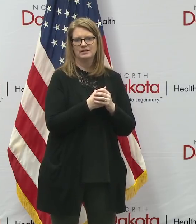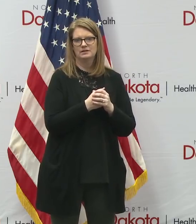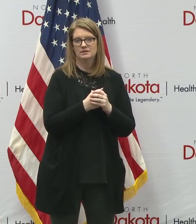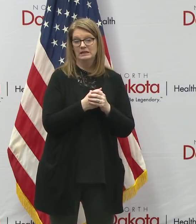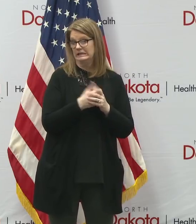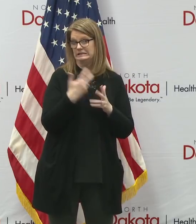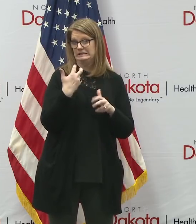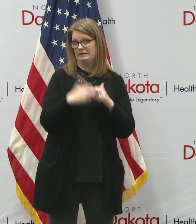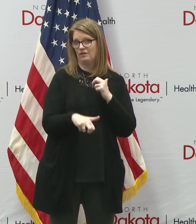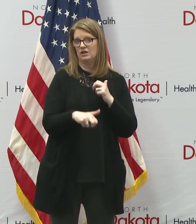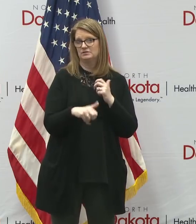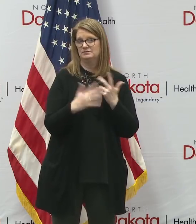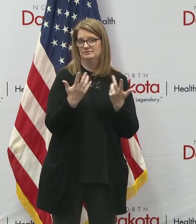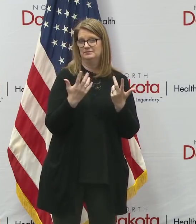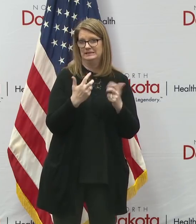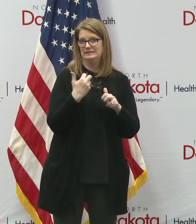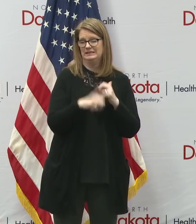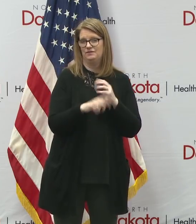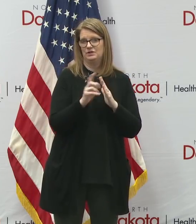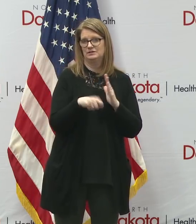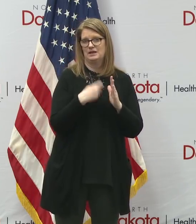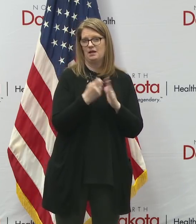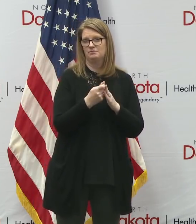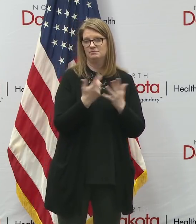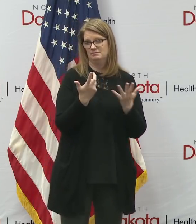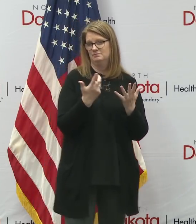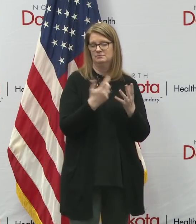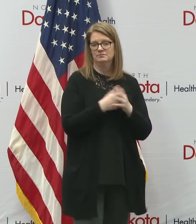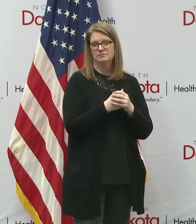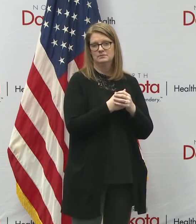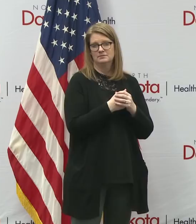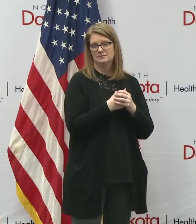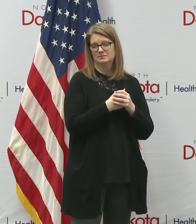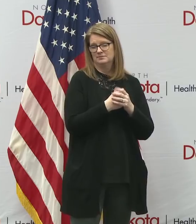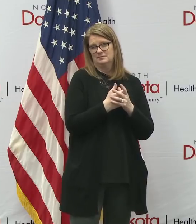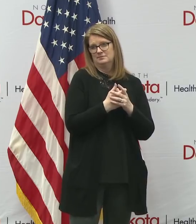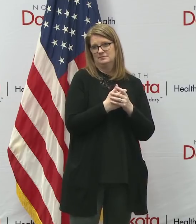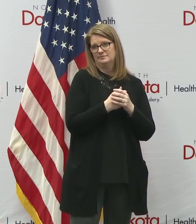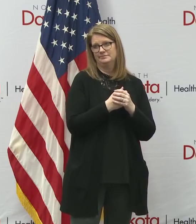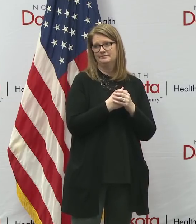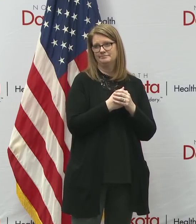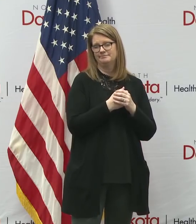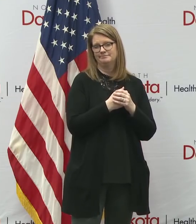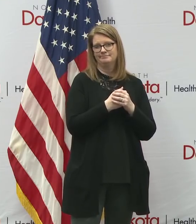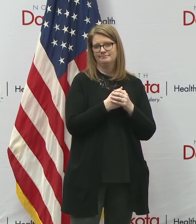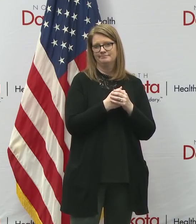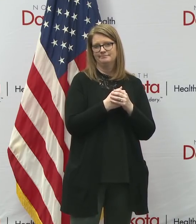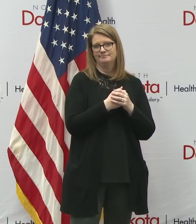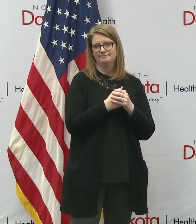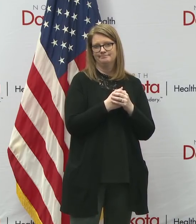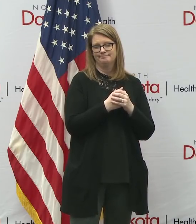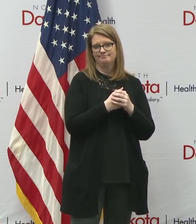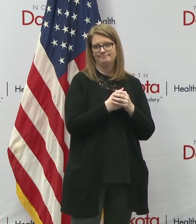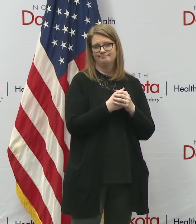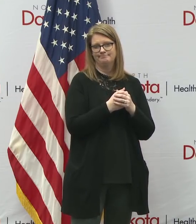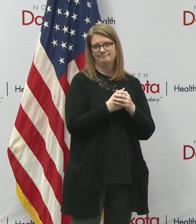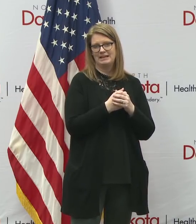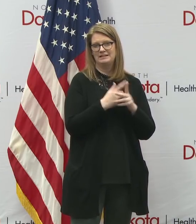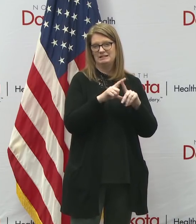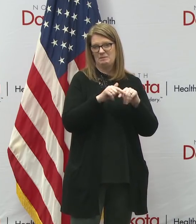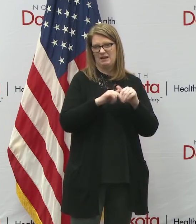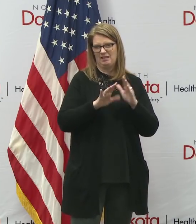difficult times ahead on that regard, potentially, depending on, again, how much our peak